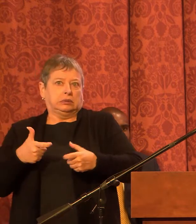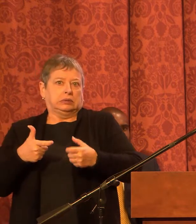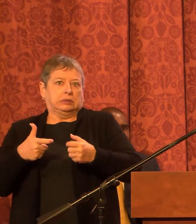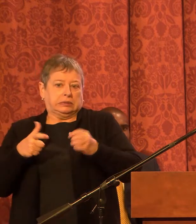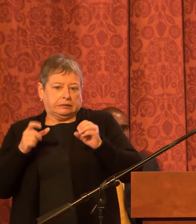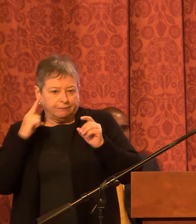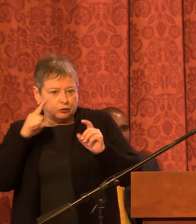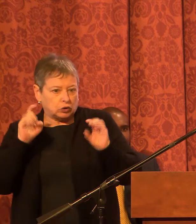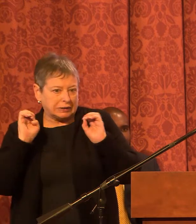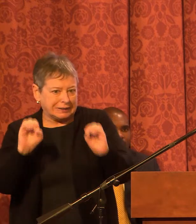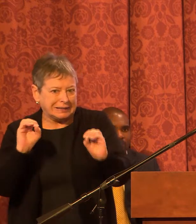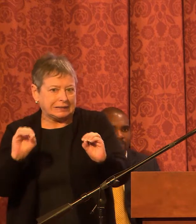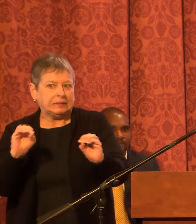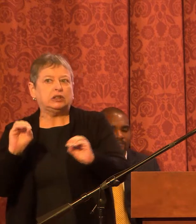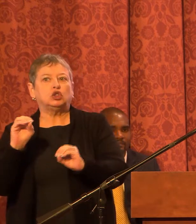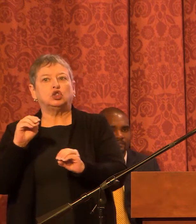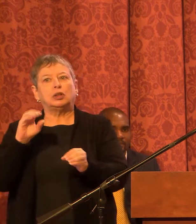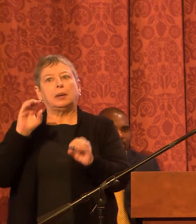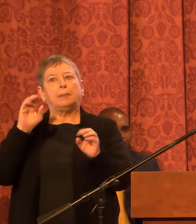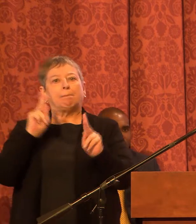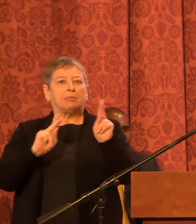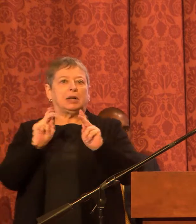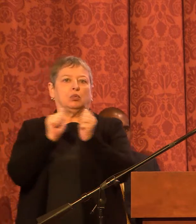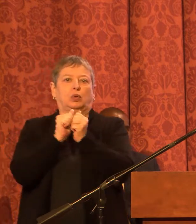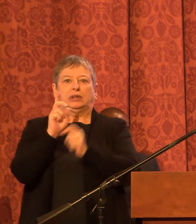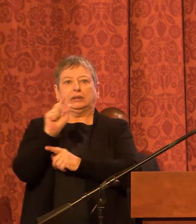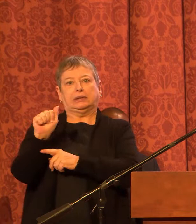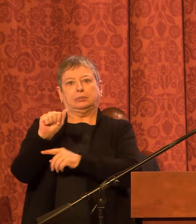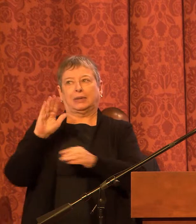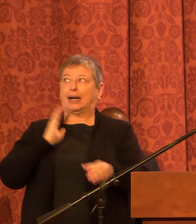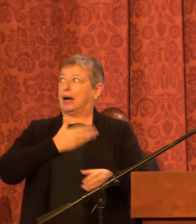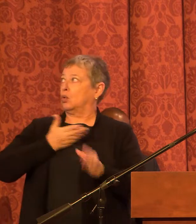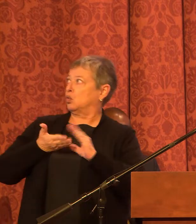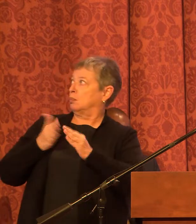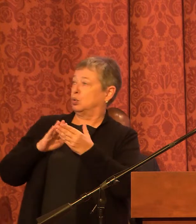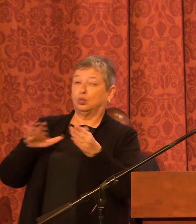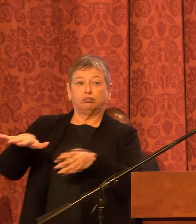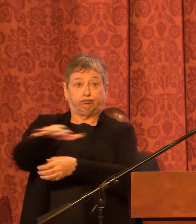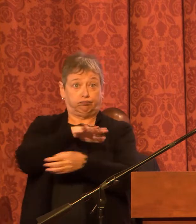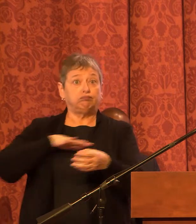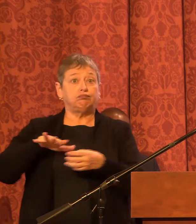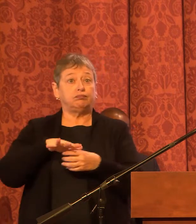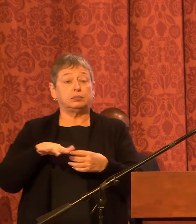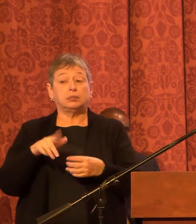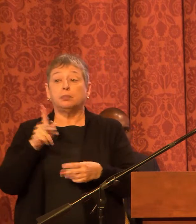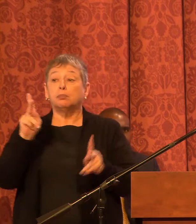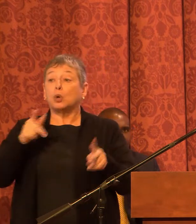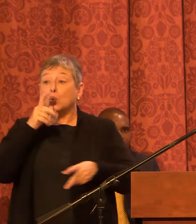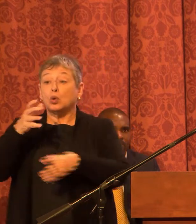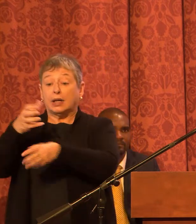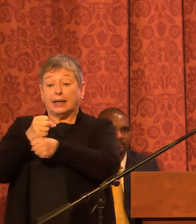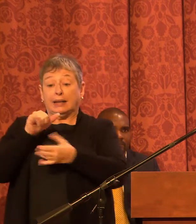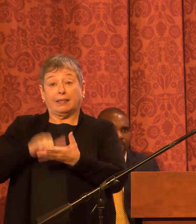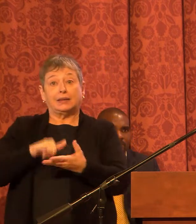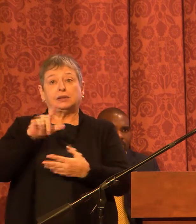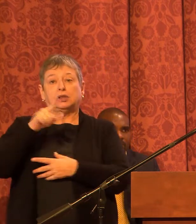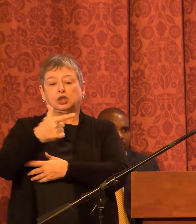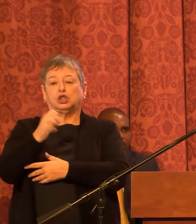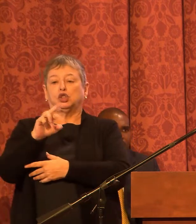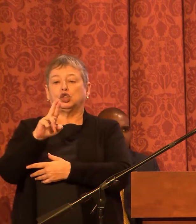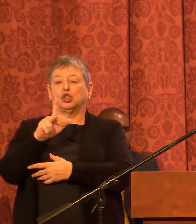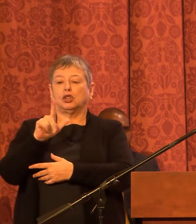our community. The recipient of this award is Jerlinda